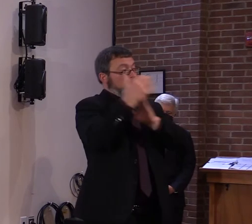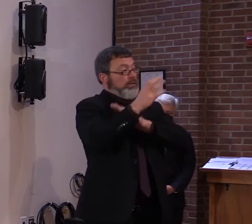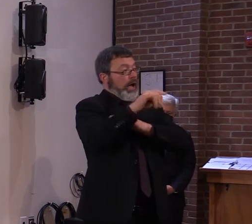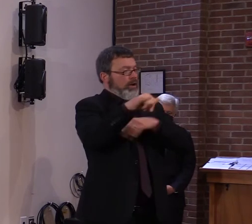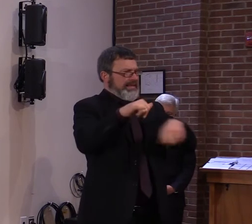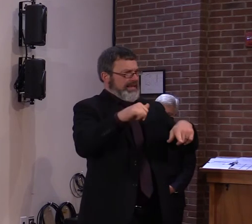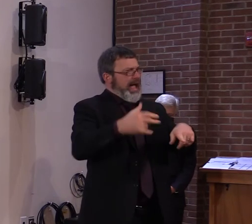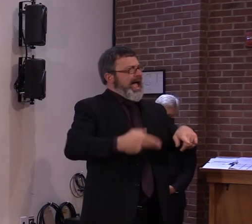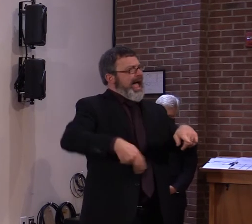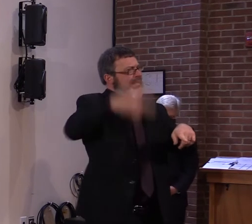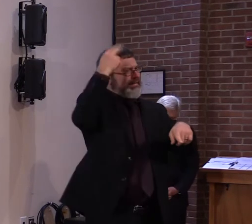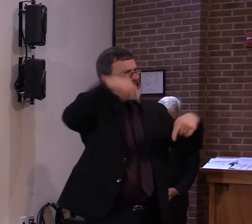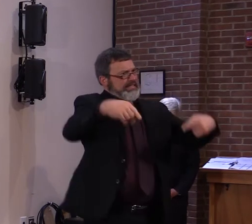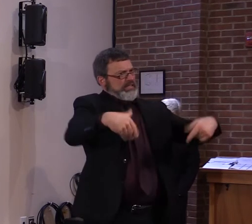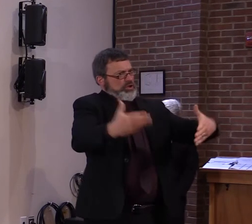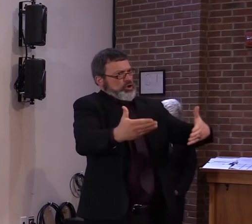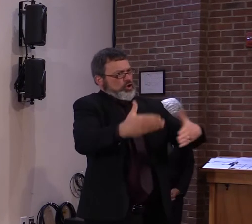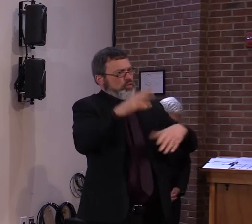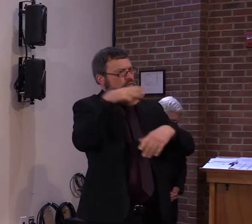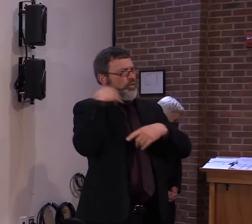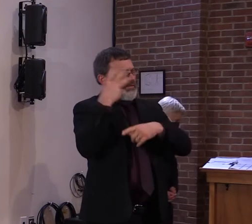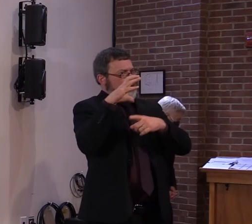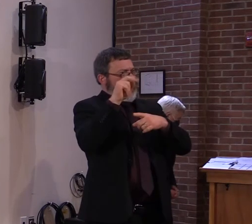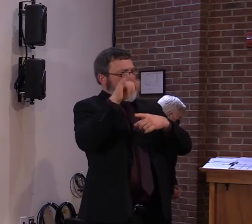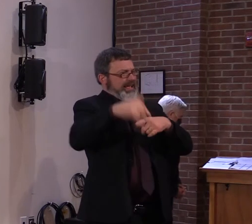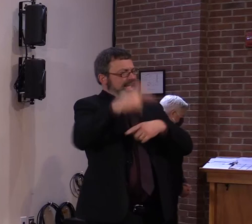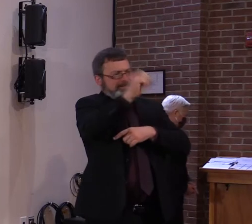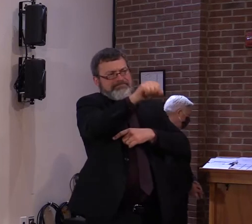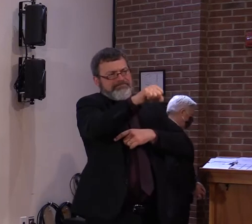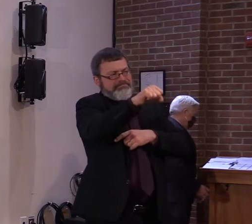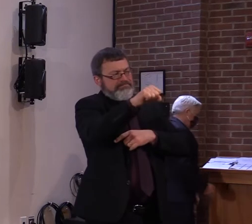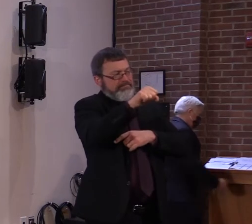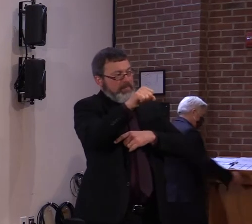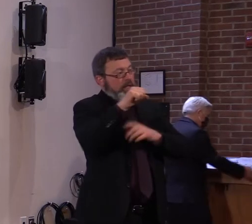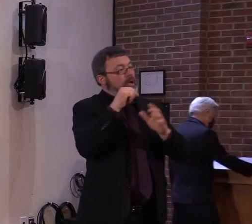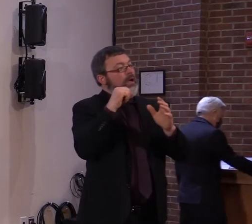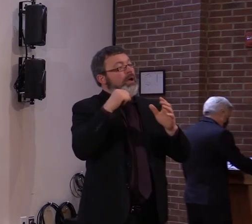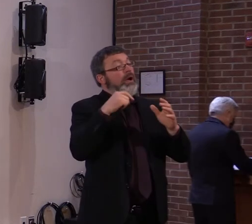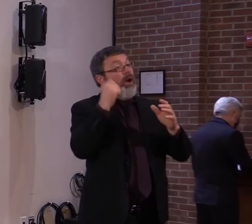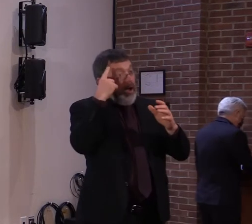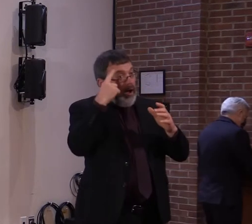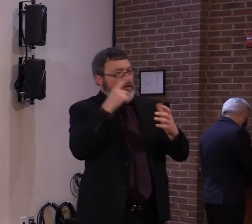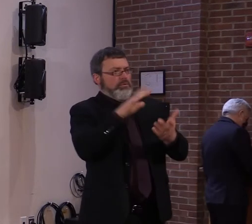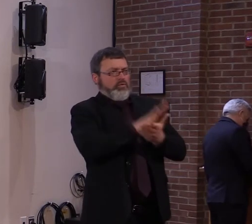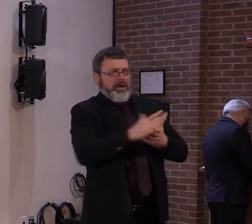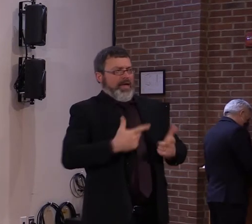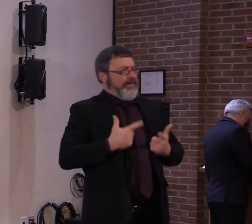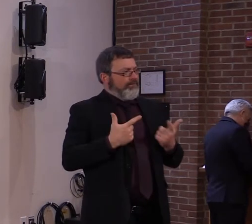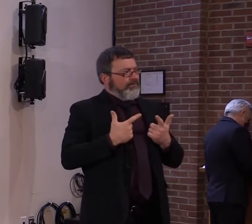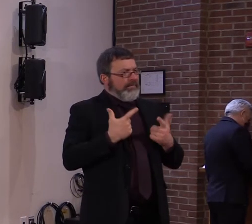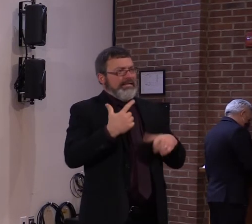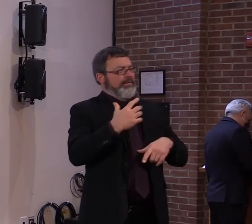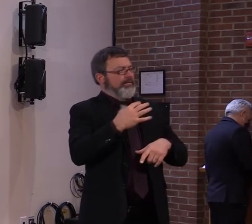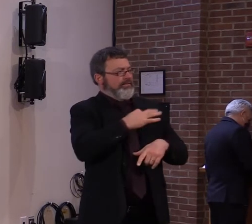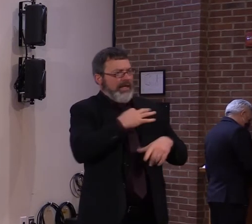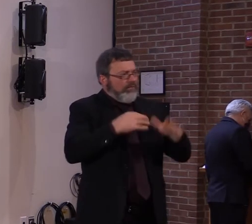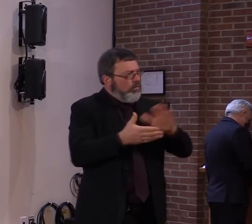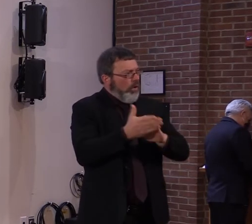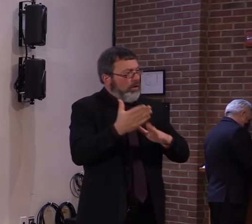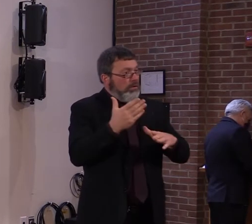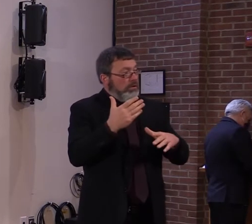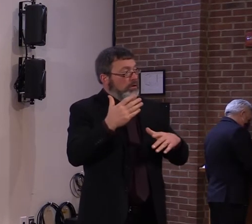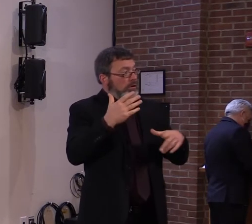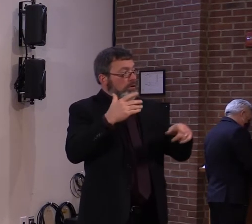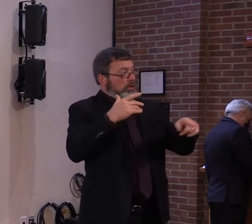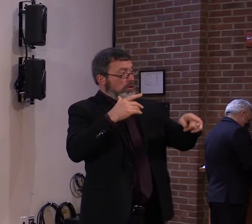was an impact on staff because staff had virus, and it made sense for them to close the schools even without anybody